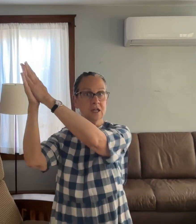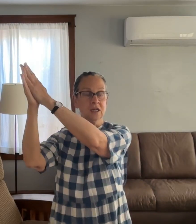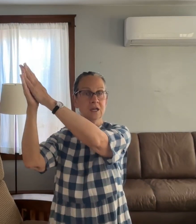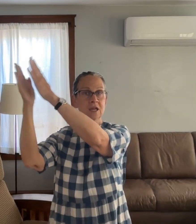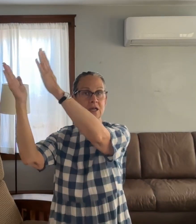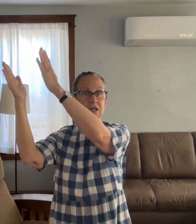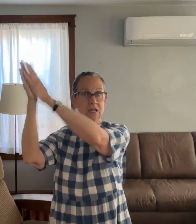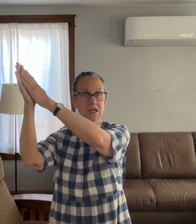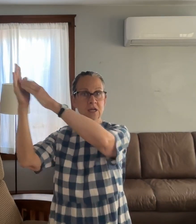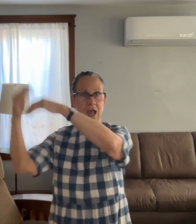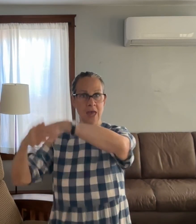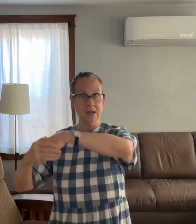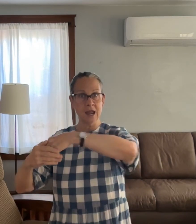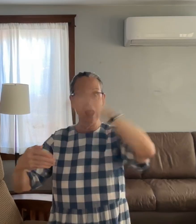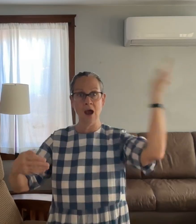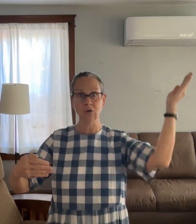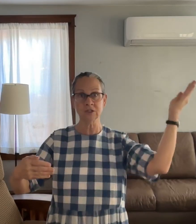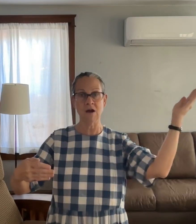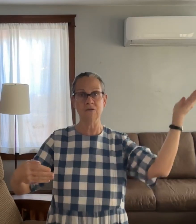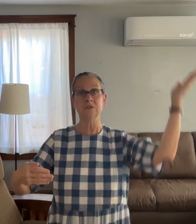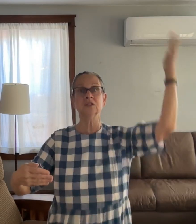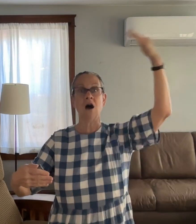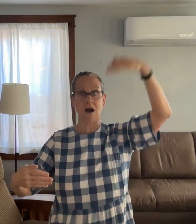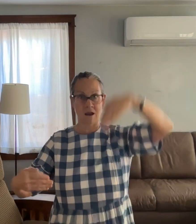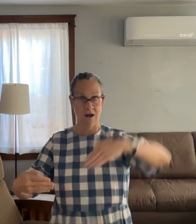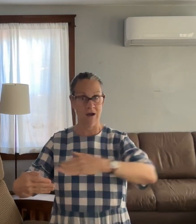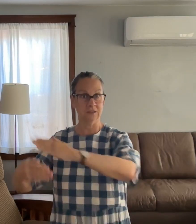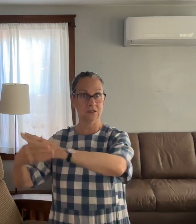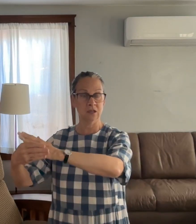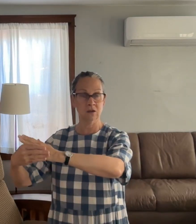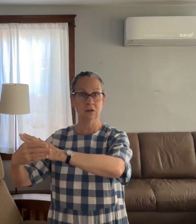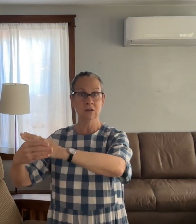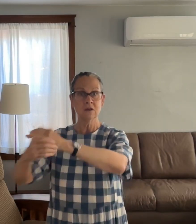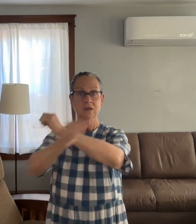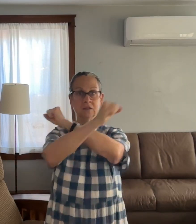Jubilee. And out of Zion's hill,